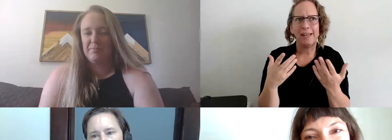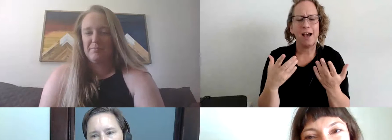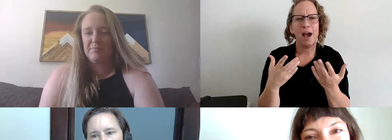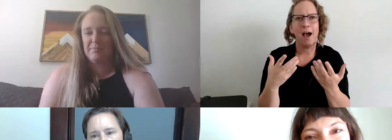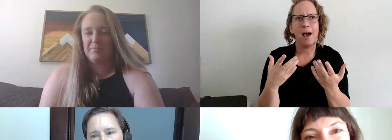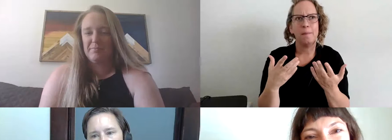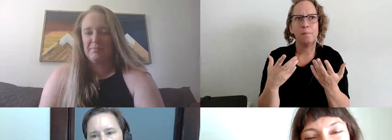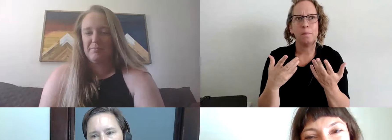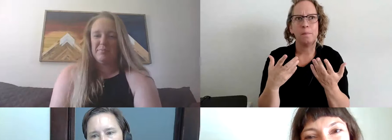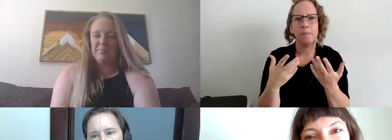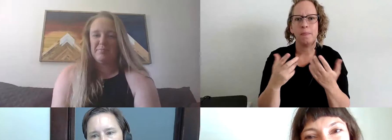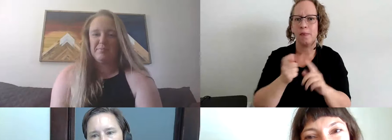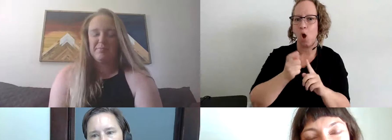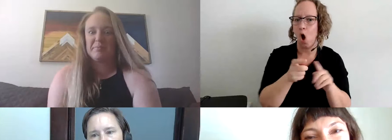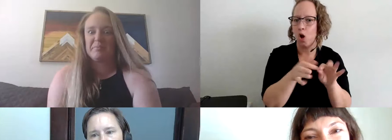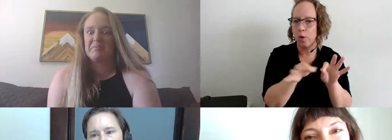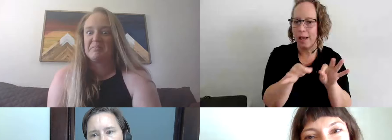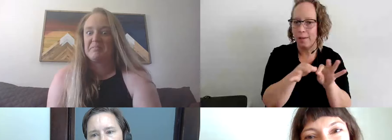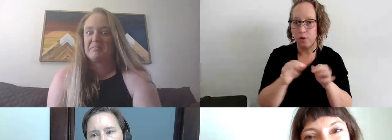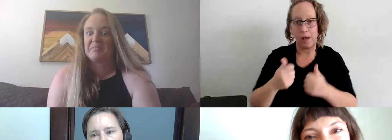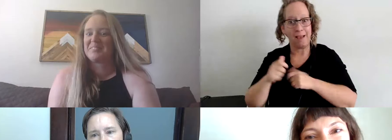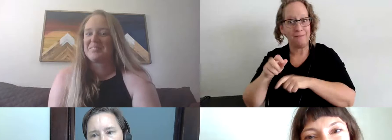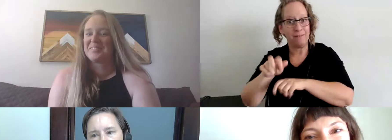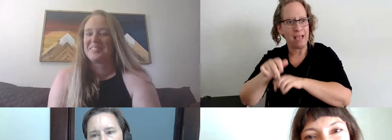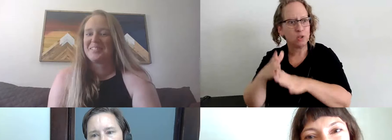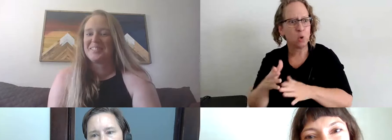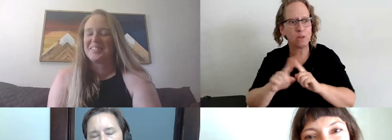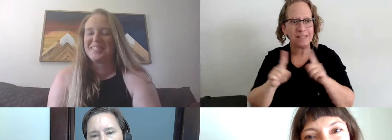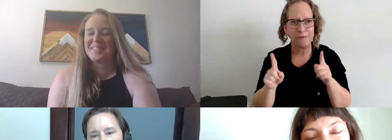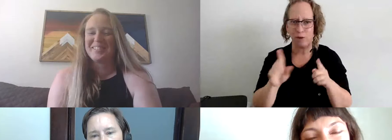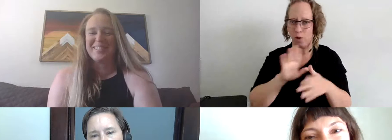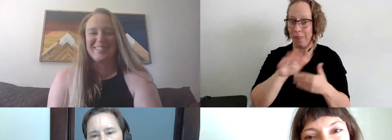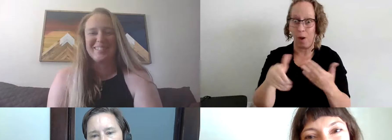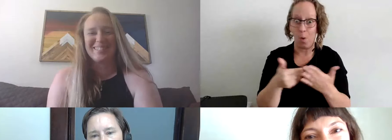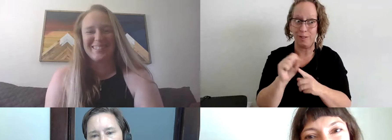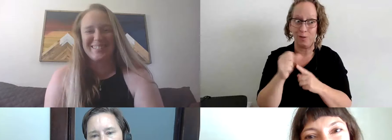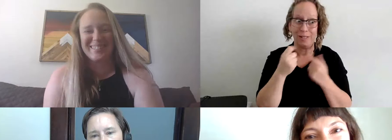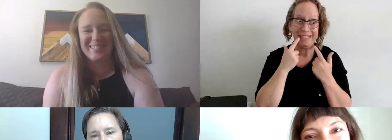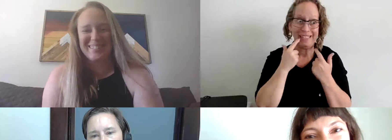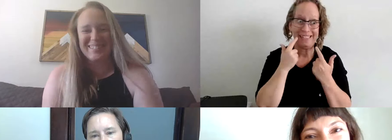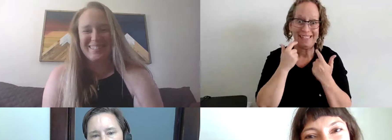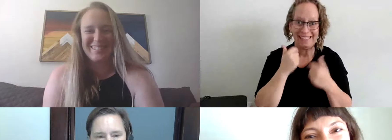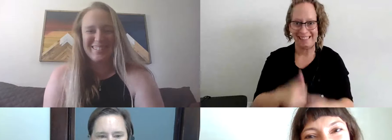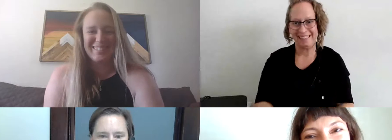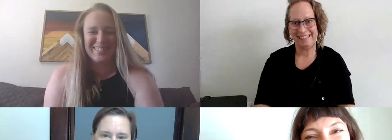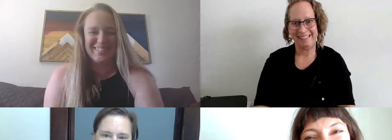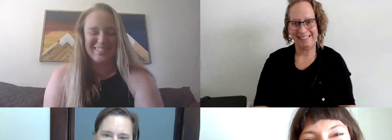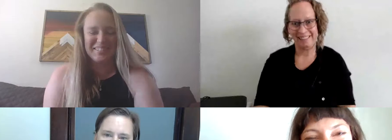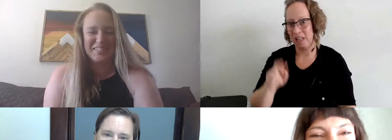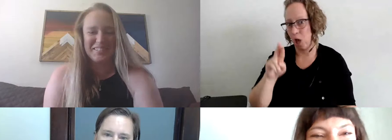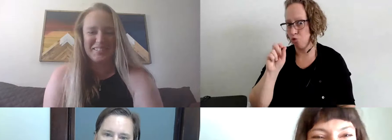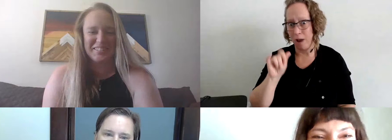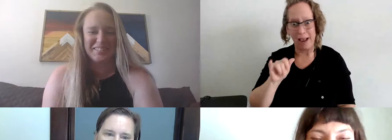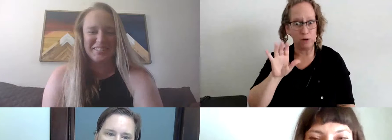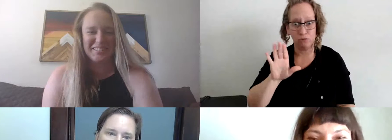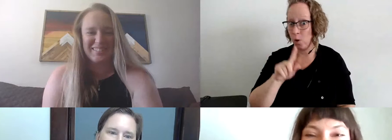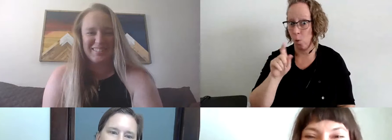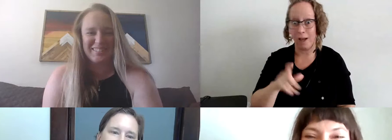the auto captions versus a live captioner in that whole situation? Great question.